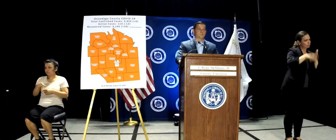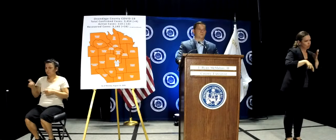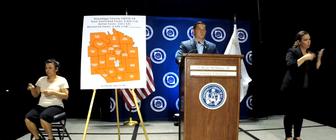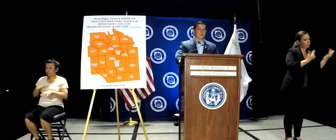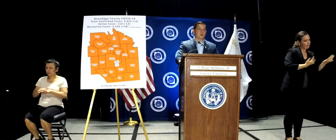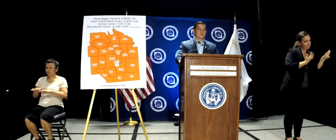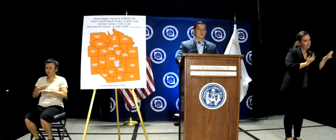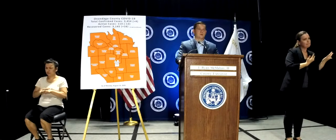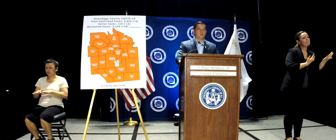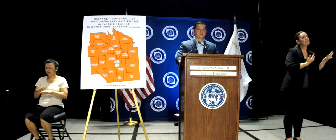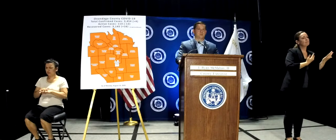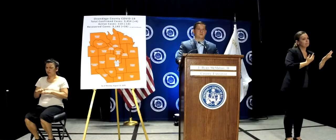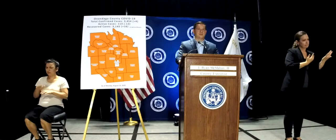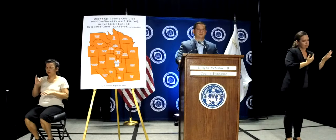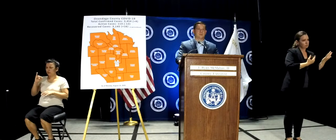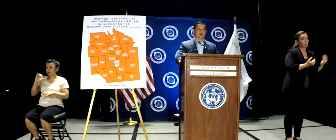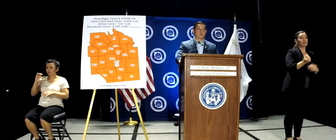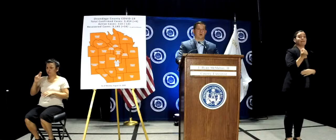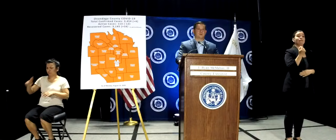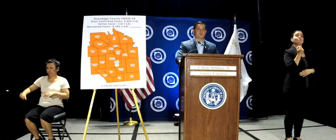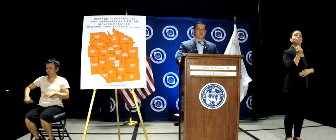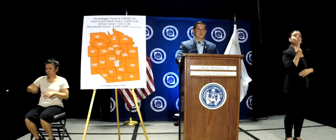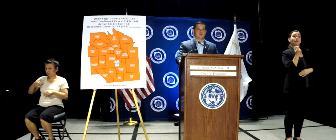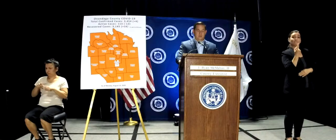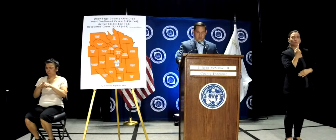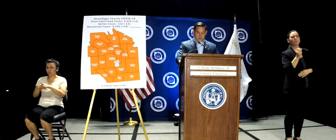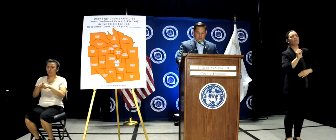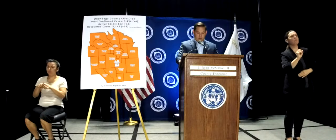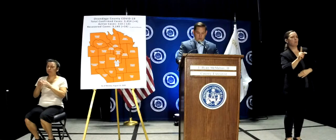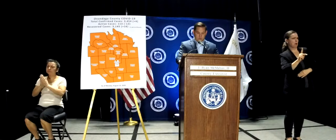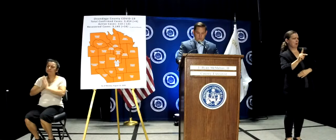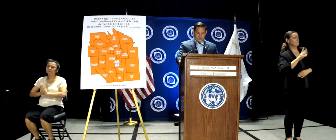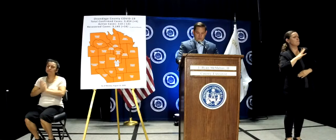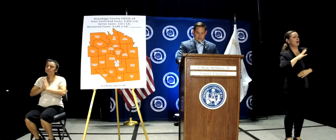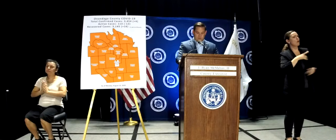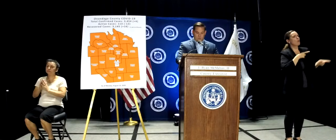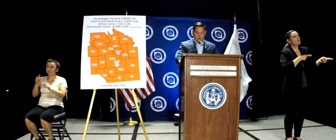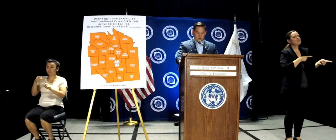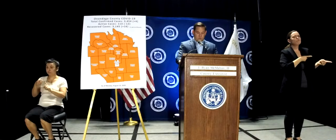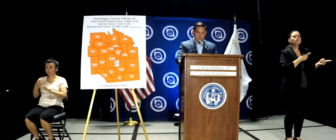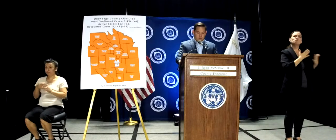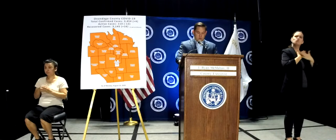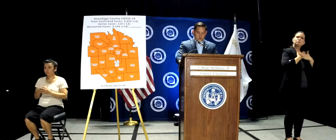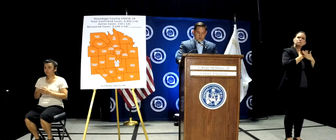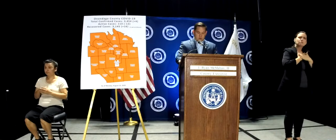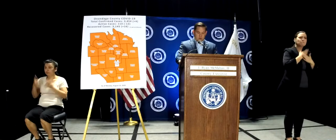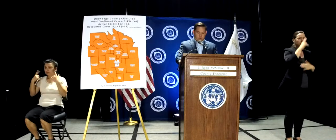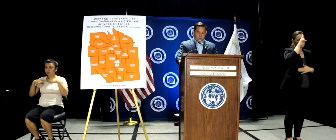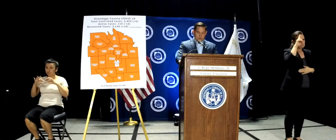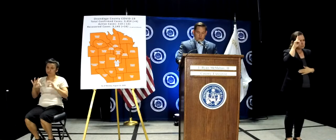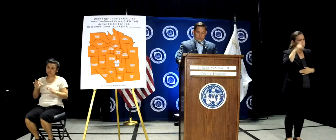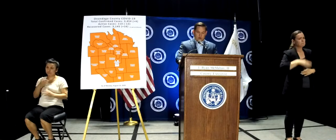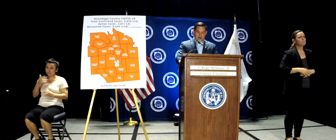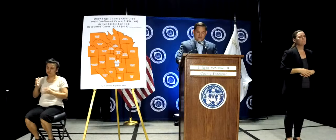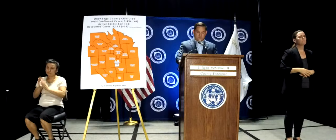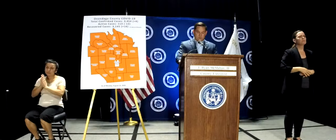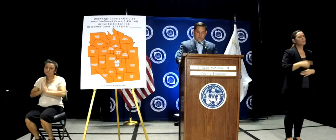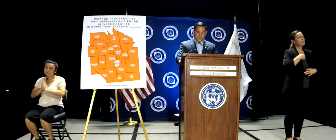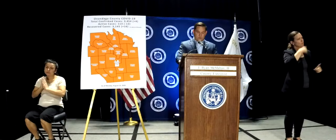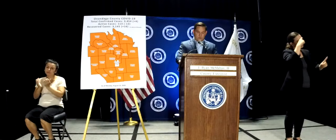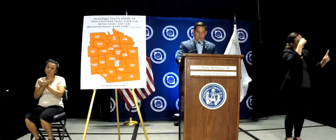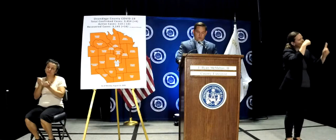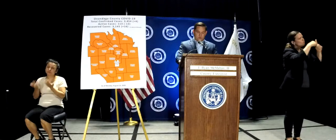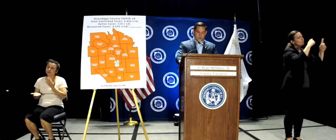condition. Certainly, let's please keep them in our thoughts and in our prayers. We need them to get well. Overall, our